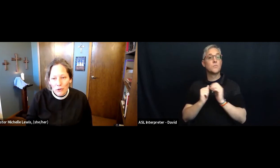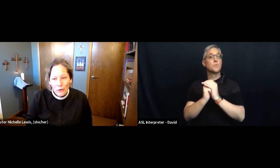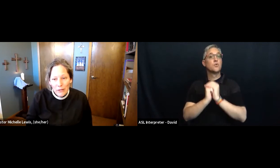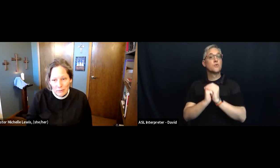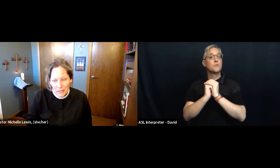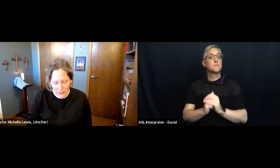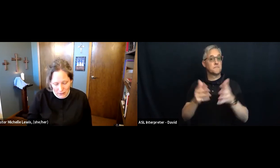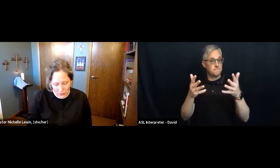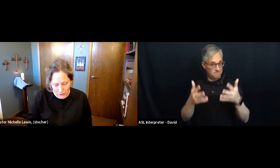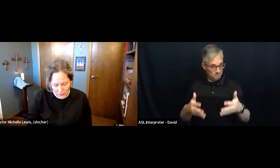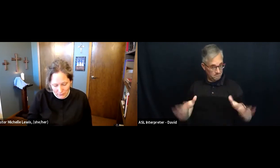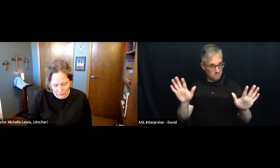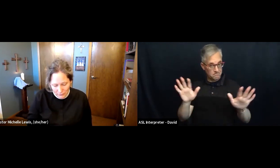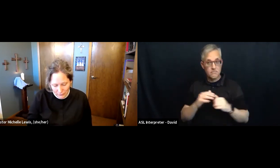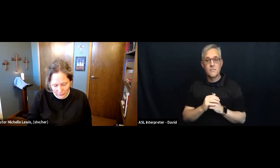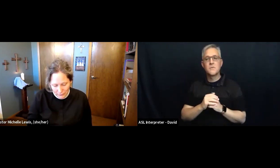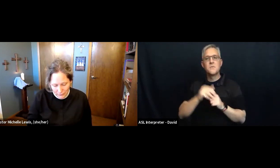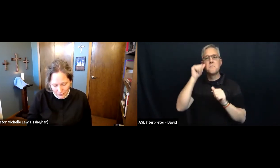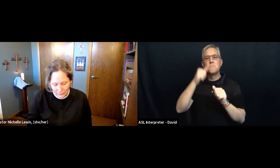remember Joel's message